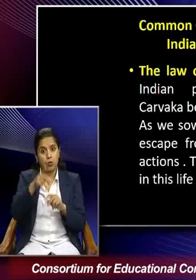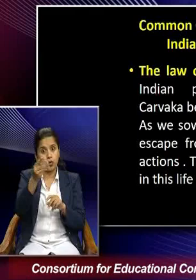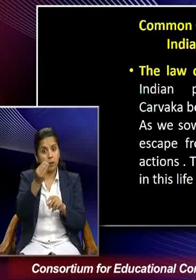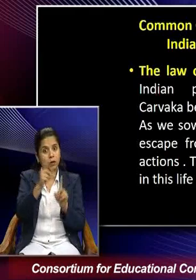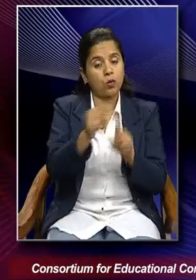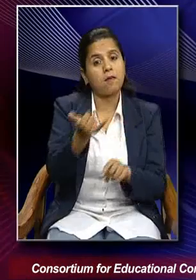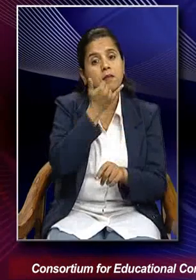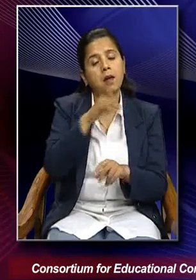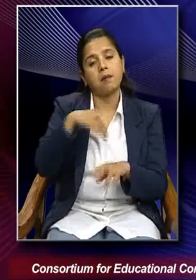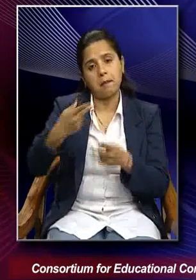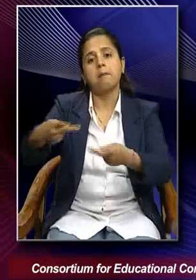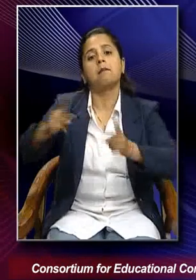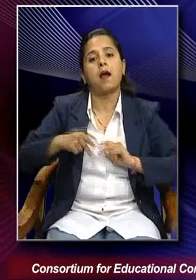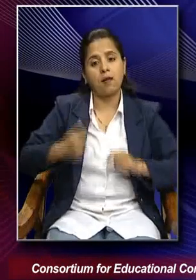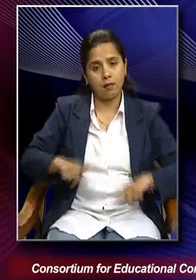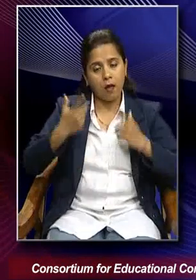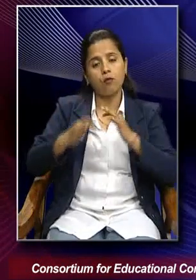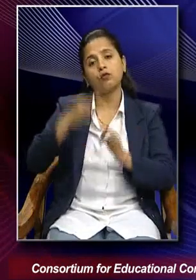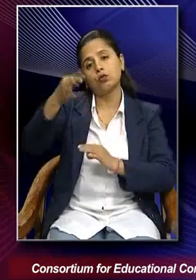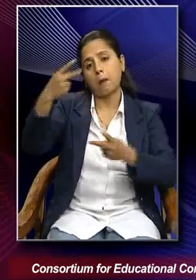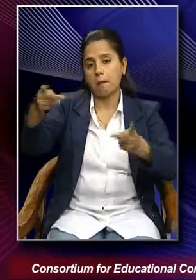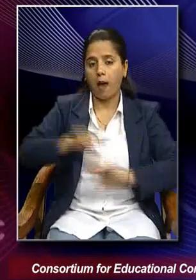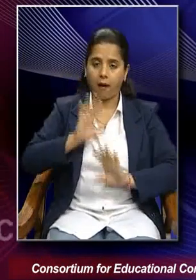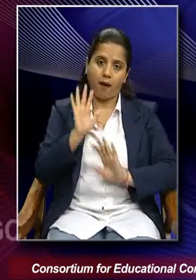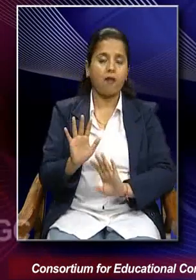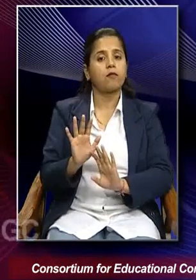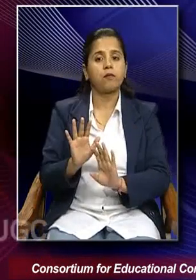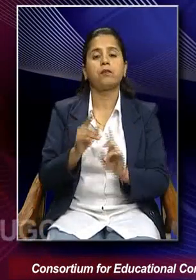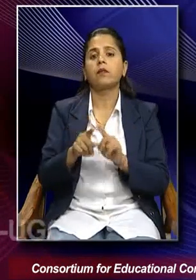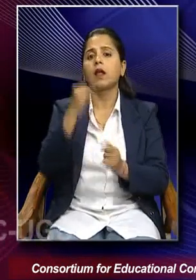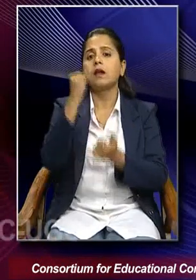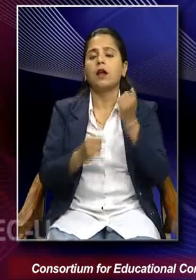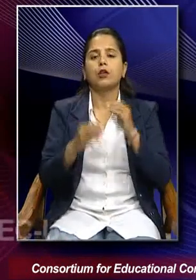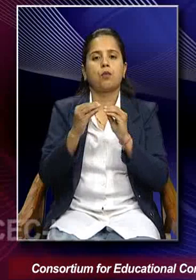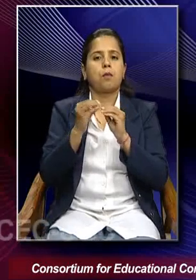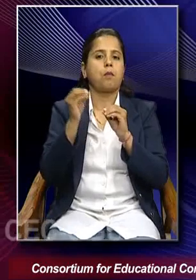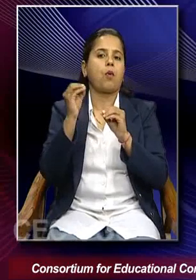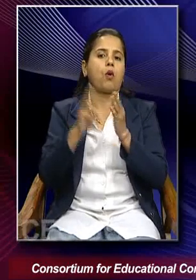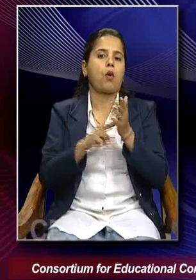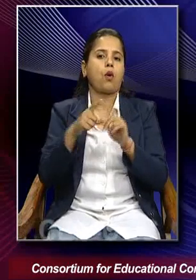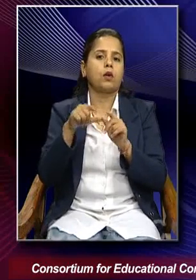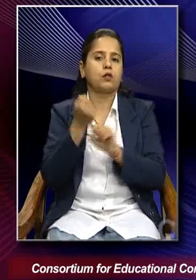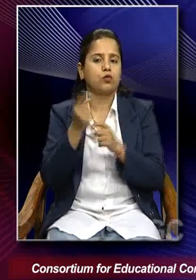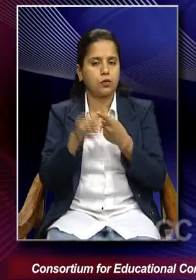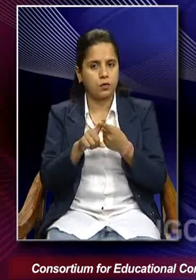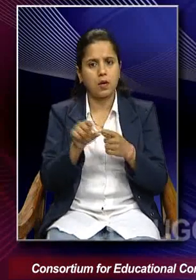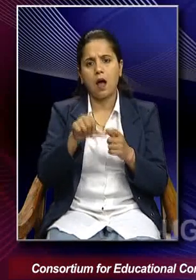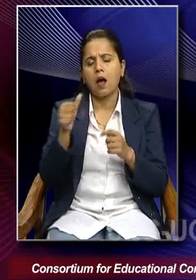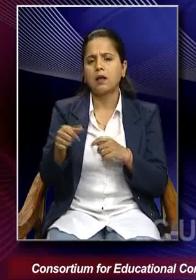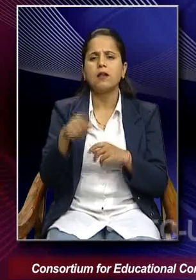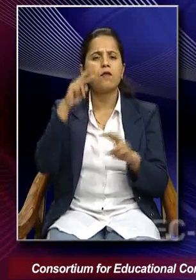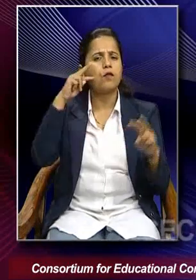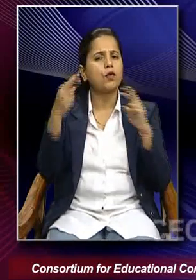reaped in this life or in future life. The last is bondage. Another common